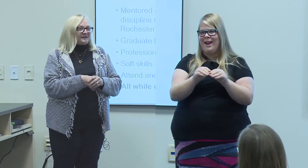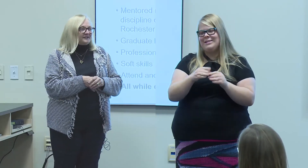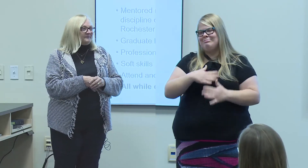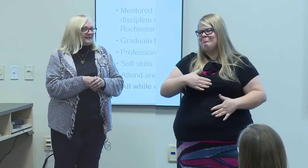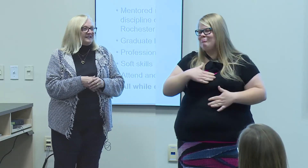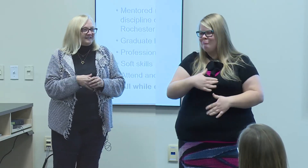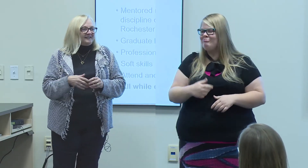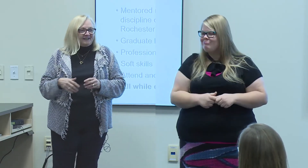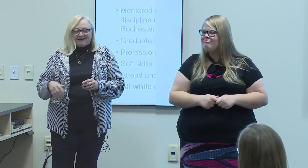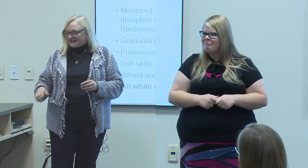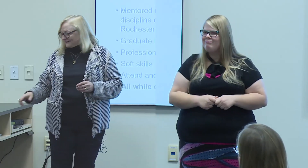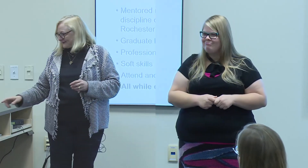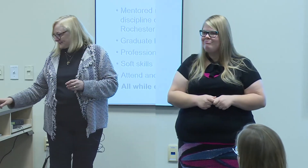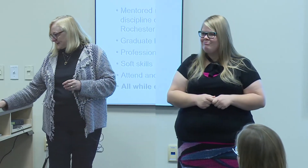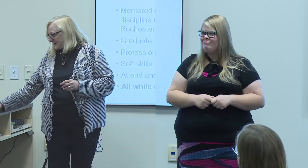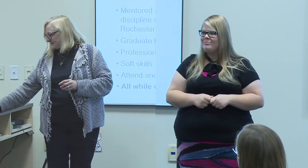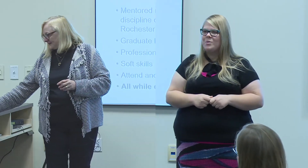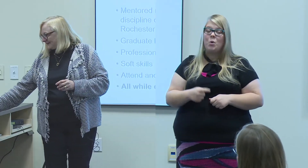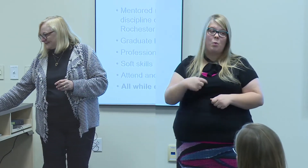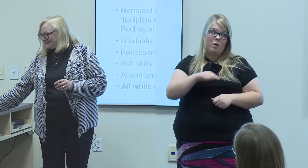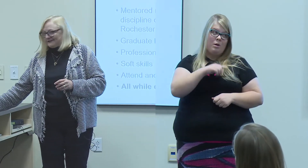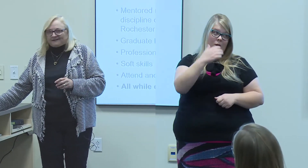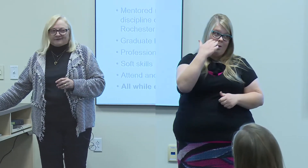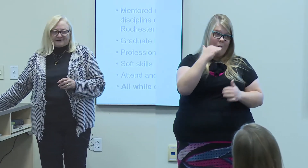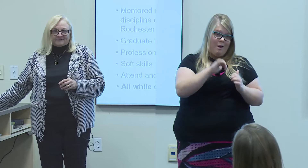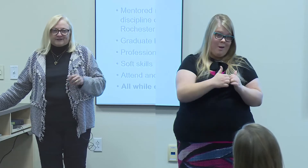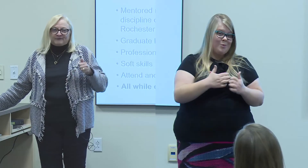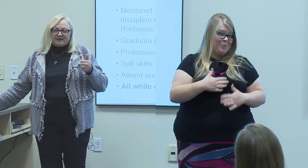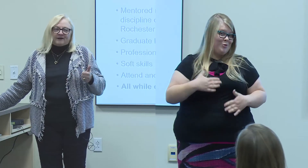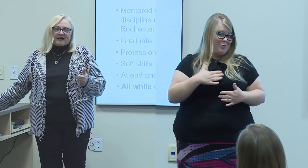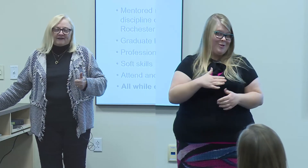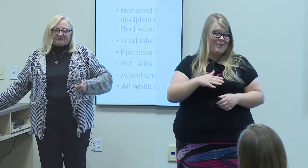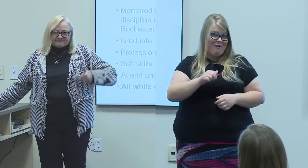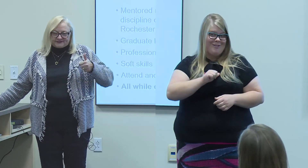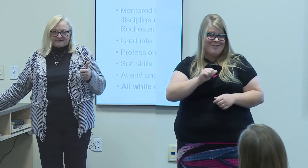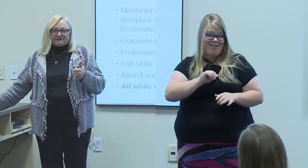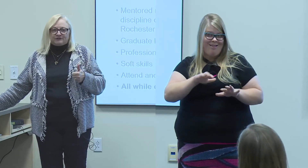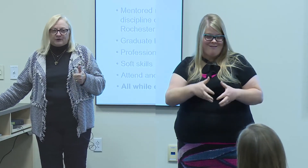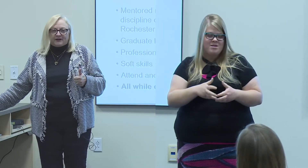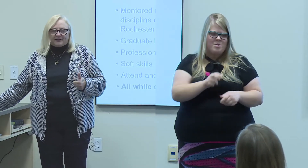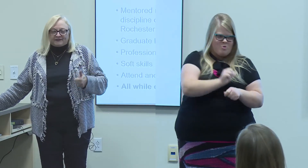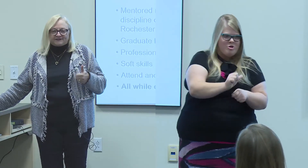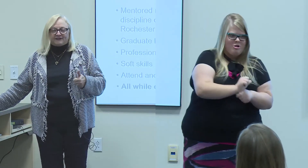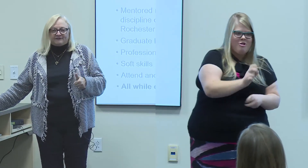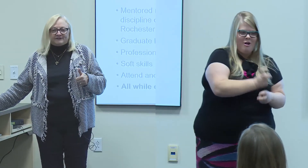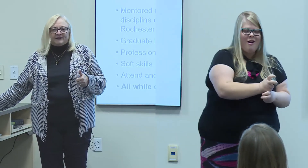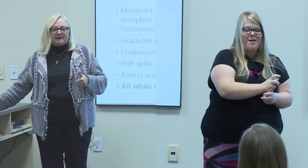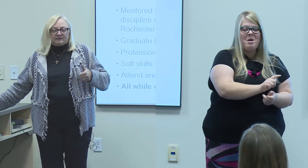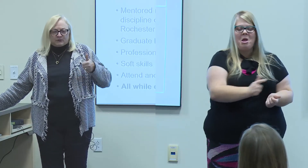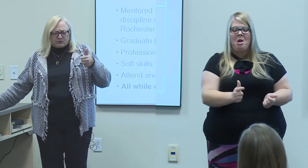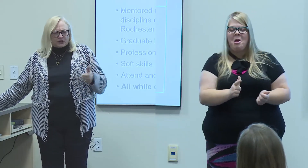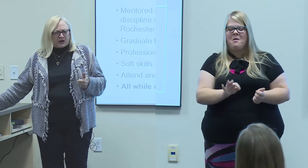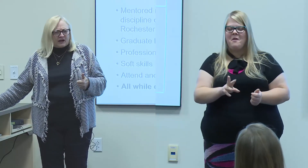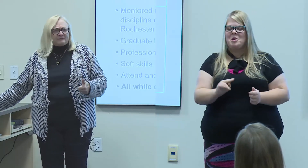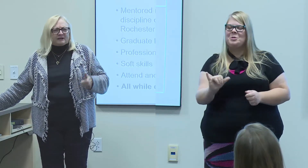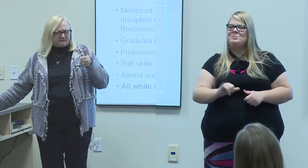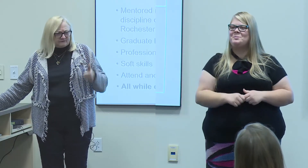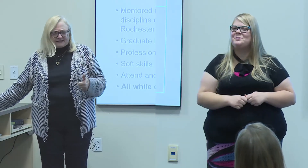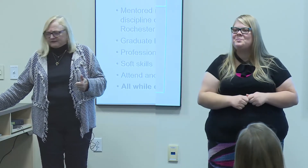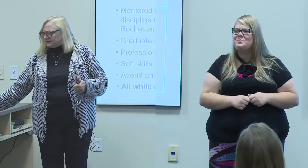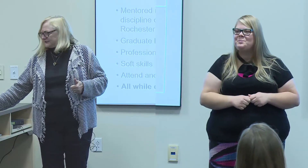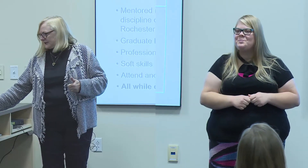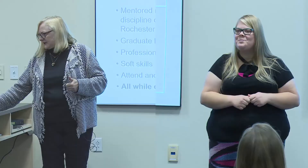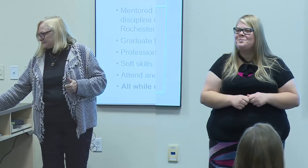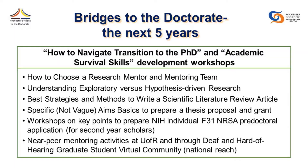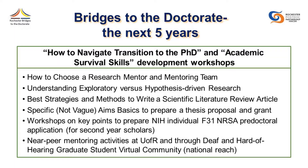scholars to various meetings and had a great time with them. We know how to, enjoy ourselves. We work hard, but